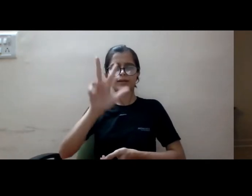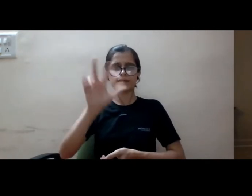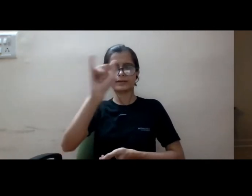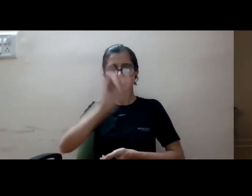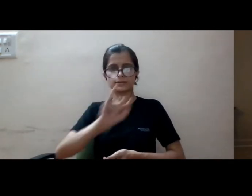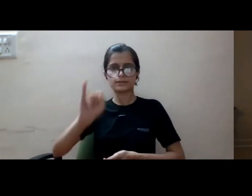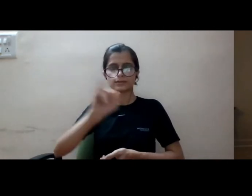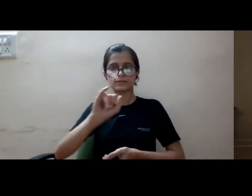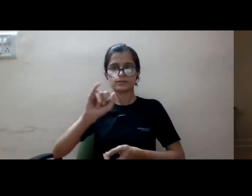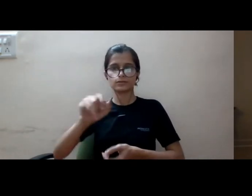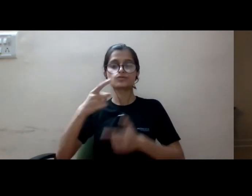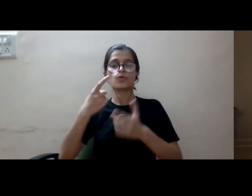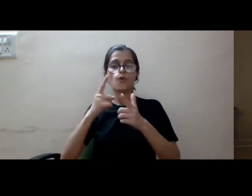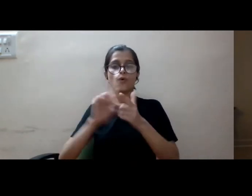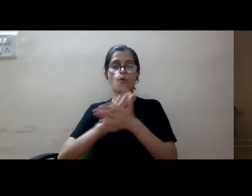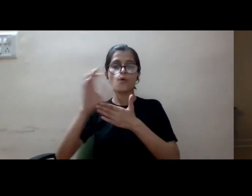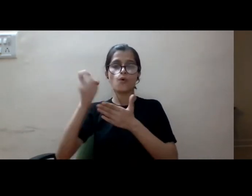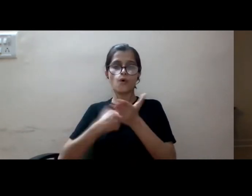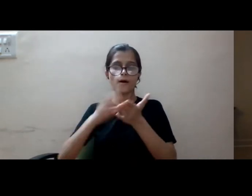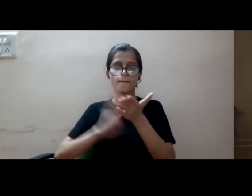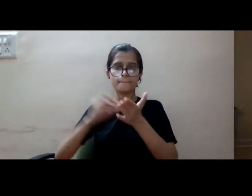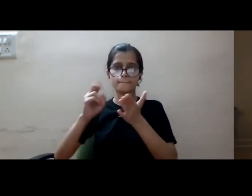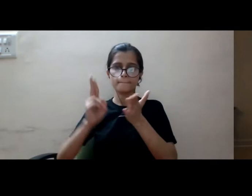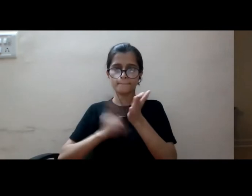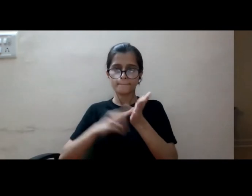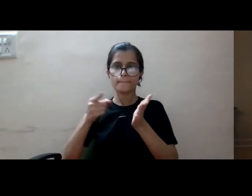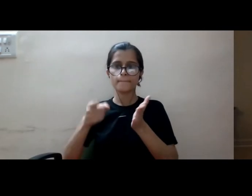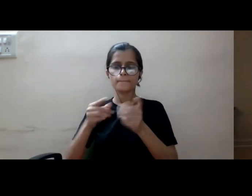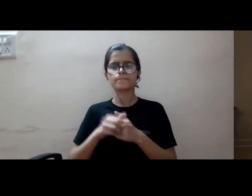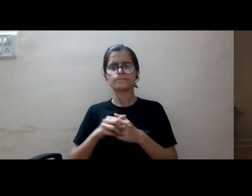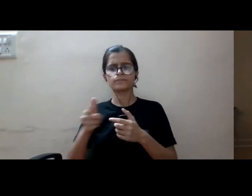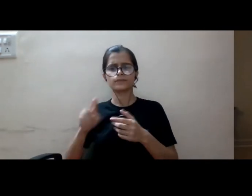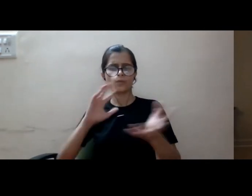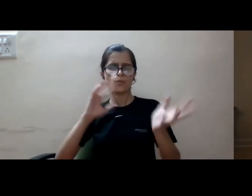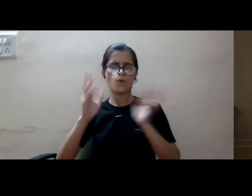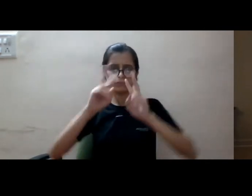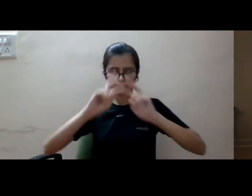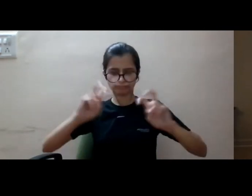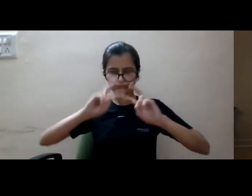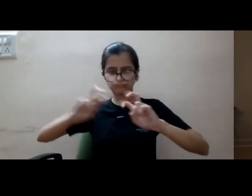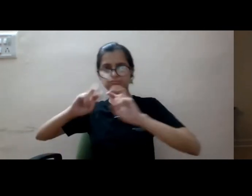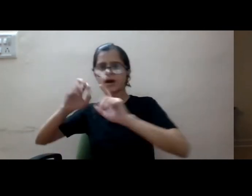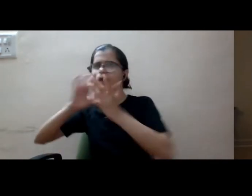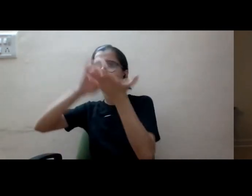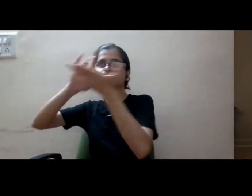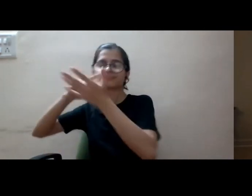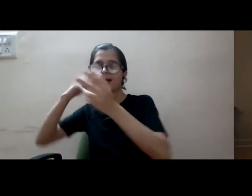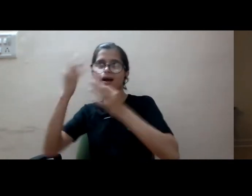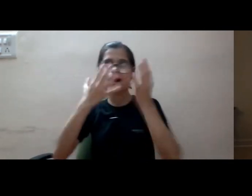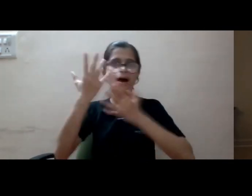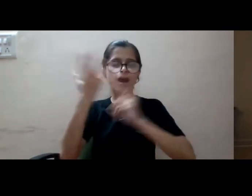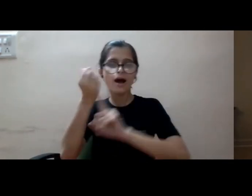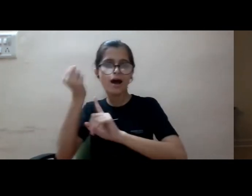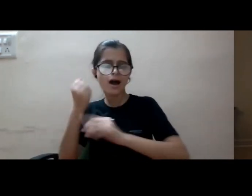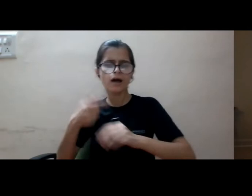James Holman was in many ways the quintessential world explorer, a dashing mix of discipline,